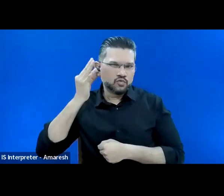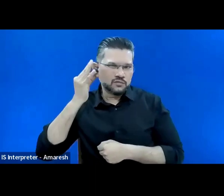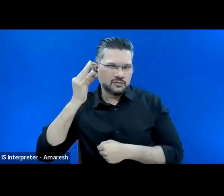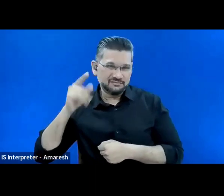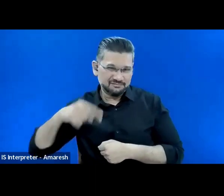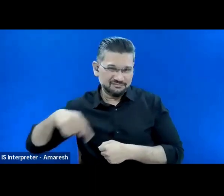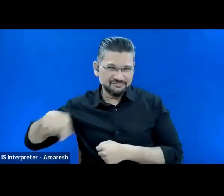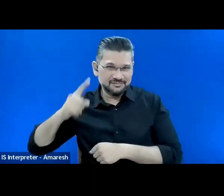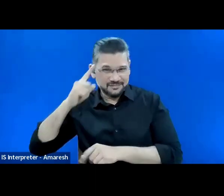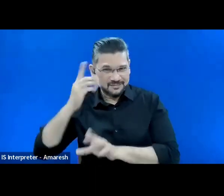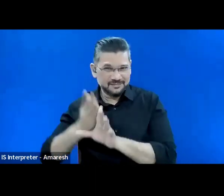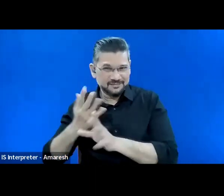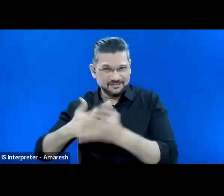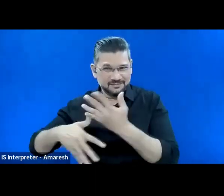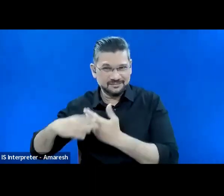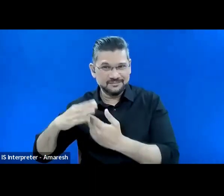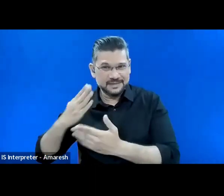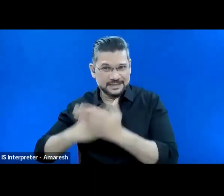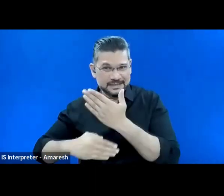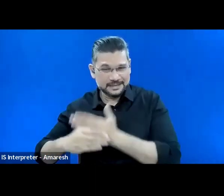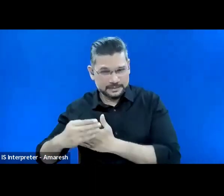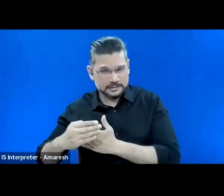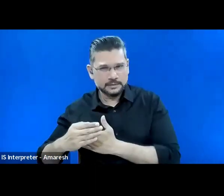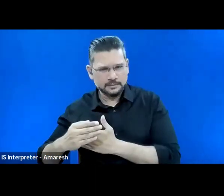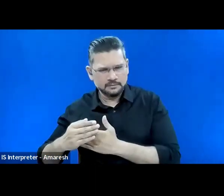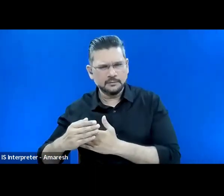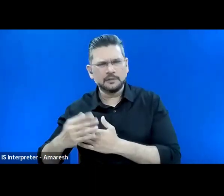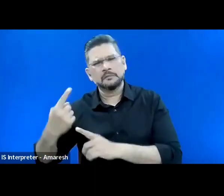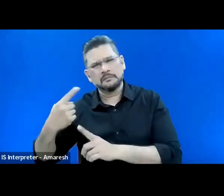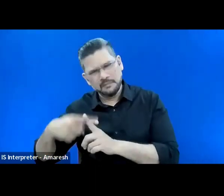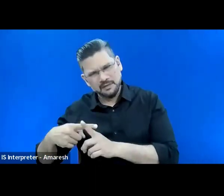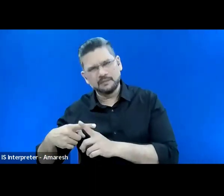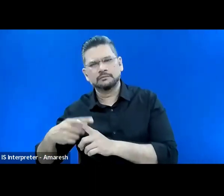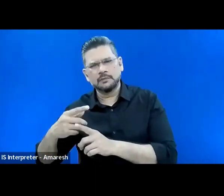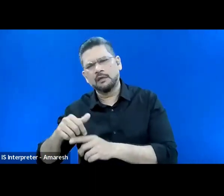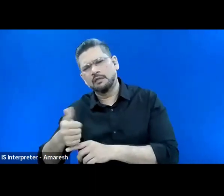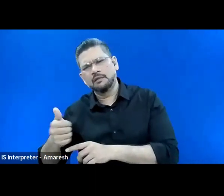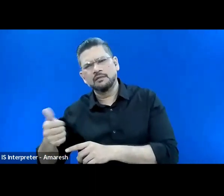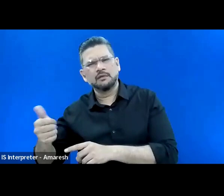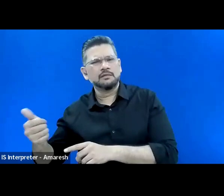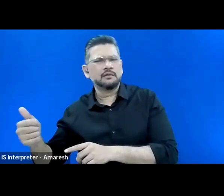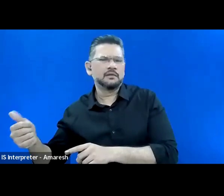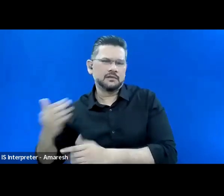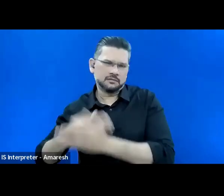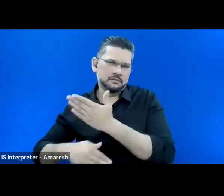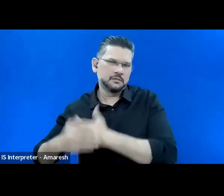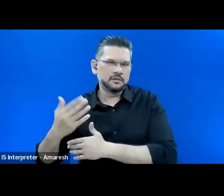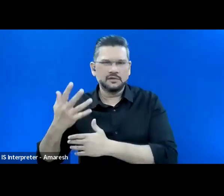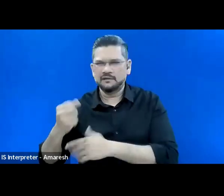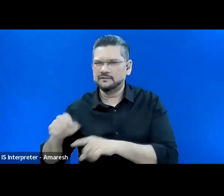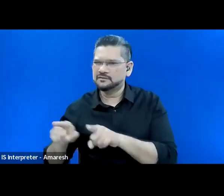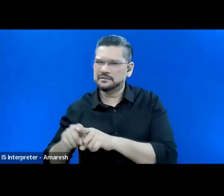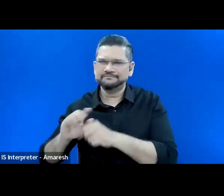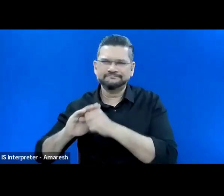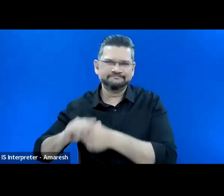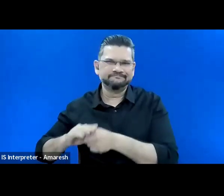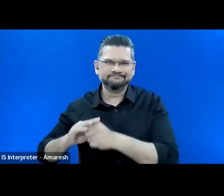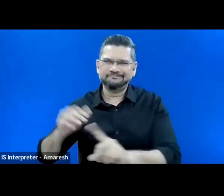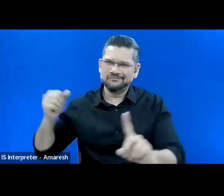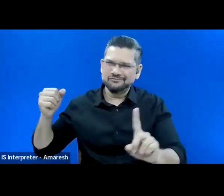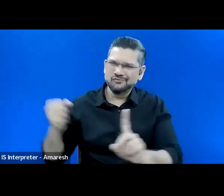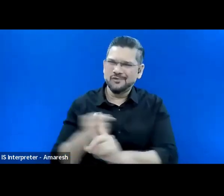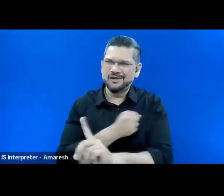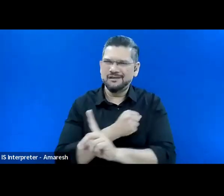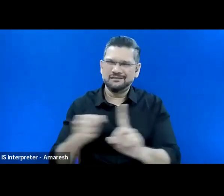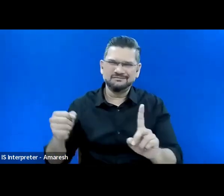and even broadly women with disabilities, are subject to. A lot of violence and injustice. So as a woman with a psychosocial disability, I